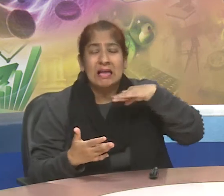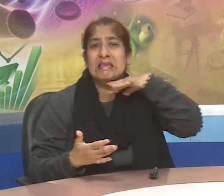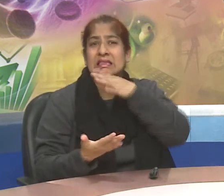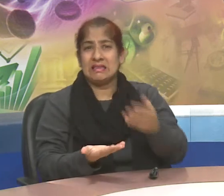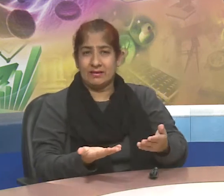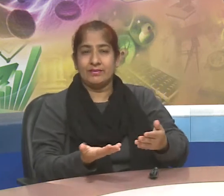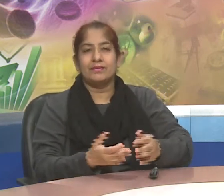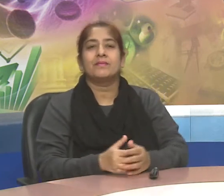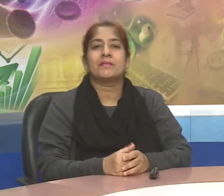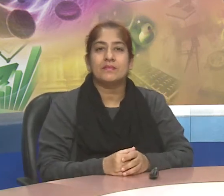water pollution?